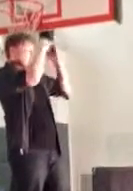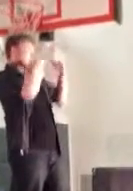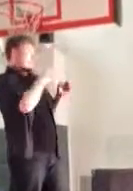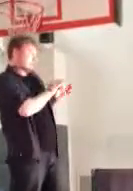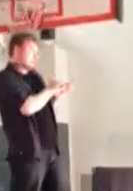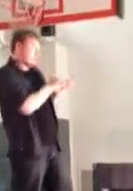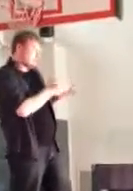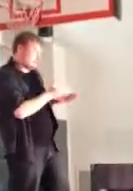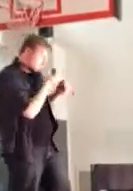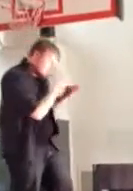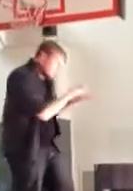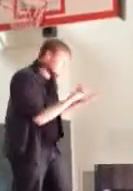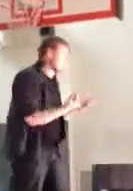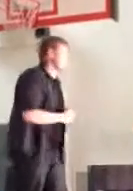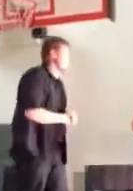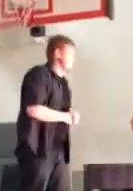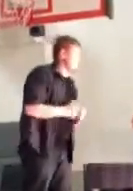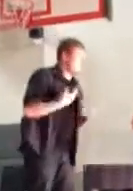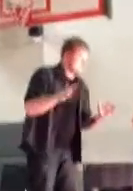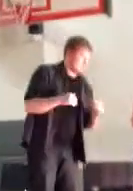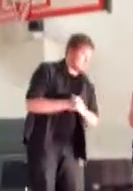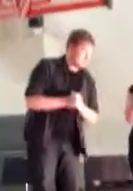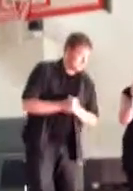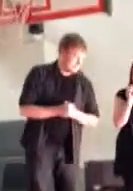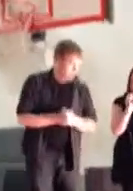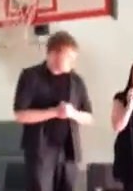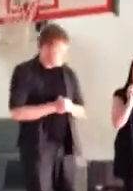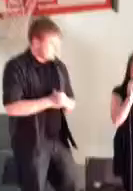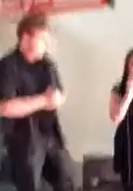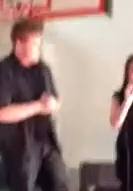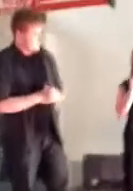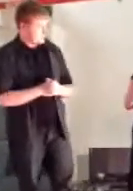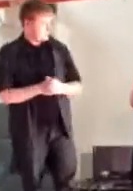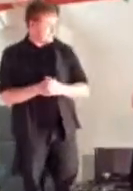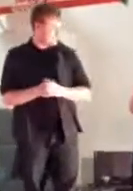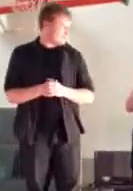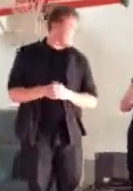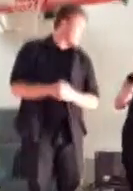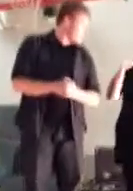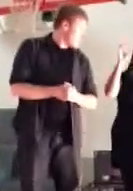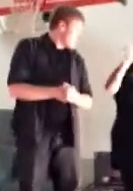to come with me at any time, so just be prepared.